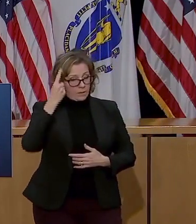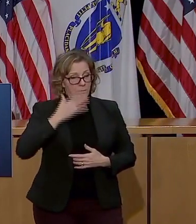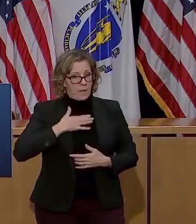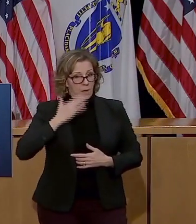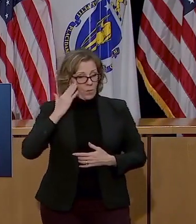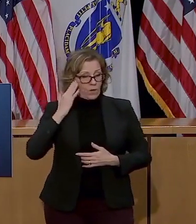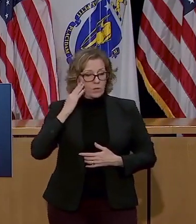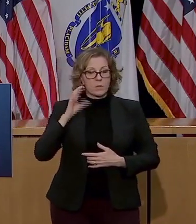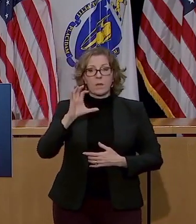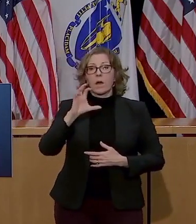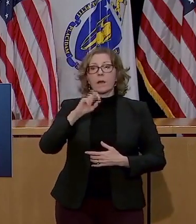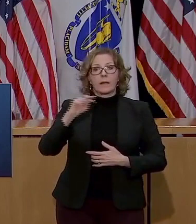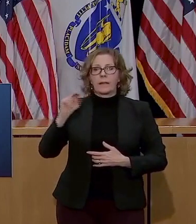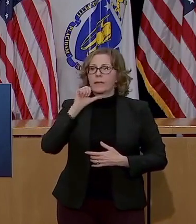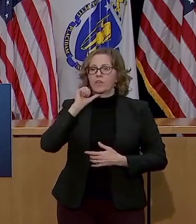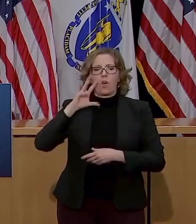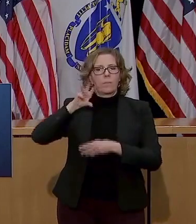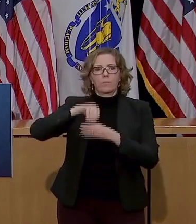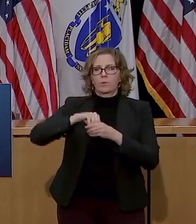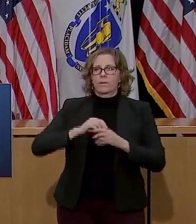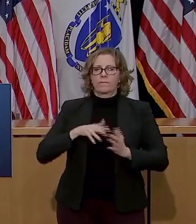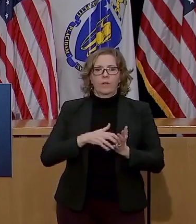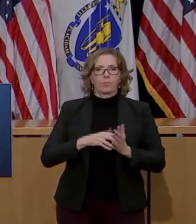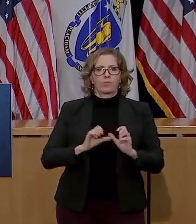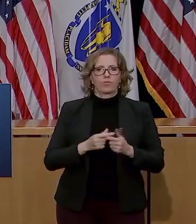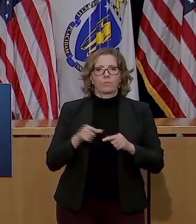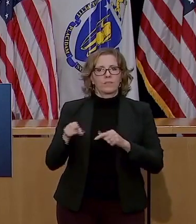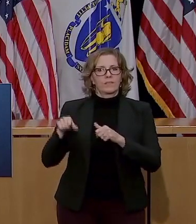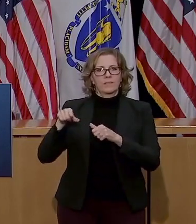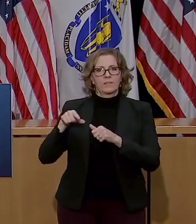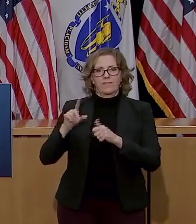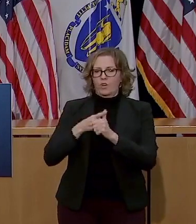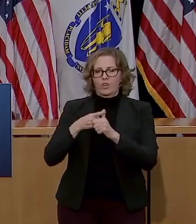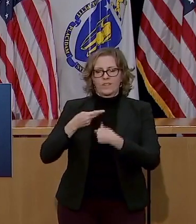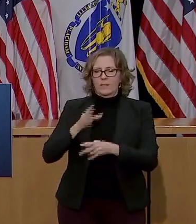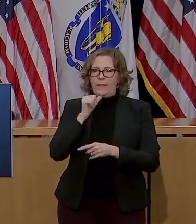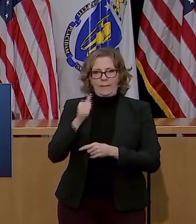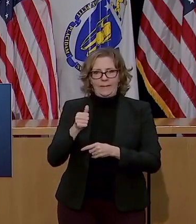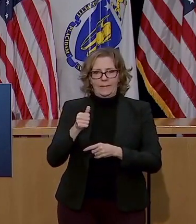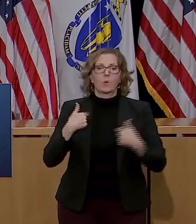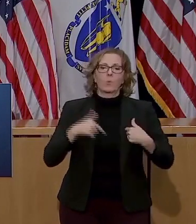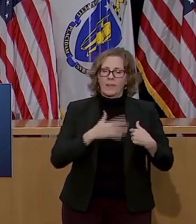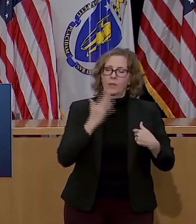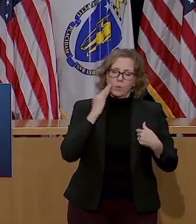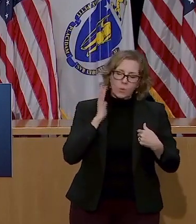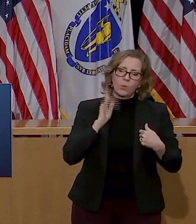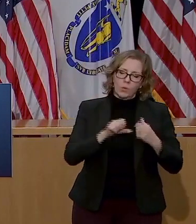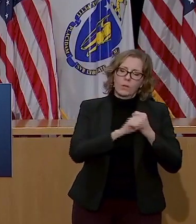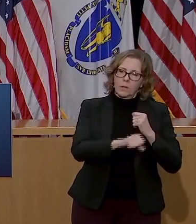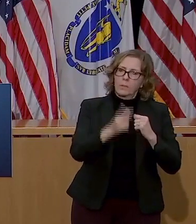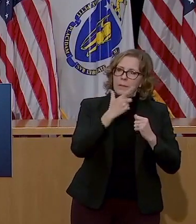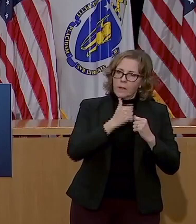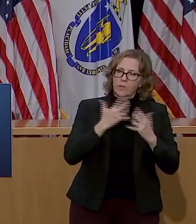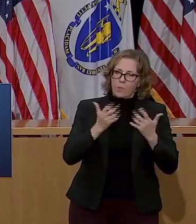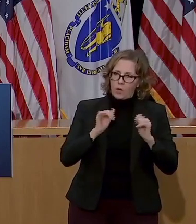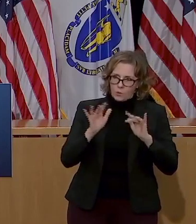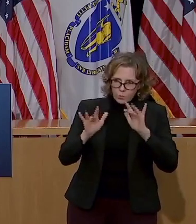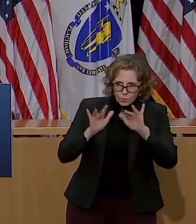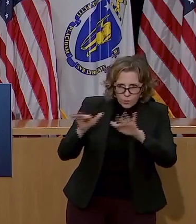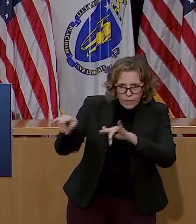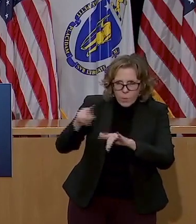many of the vulnerable populations that we did, which we said would take longer because of the nature of getting to